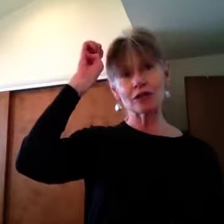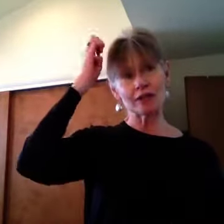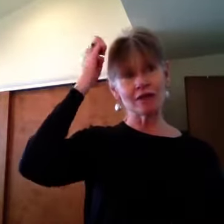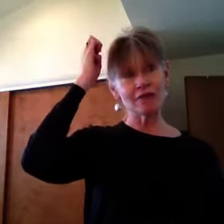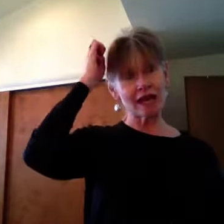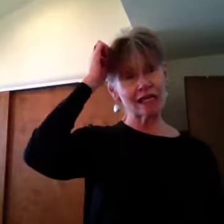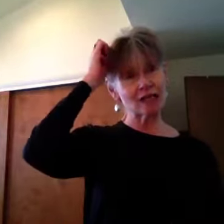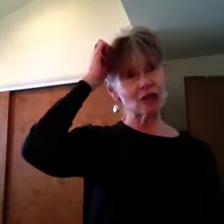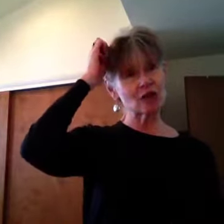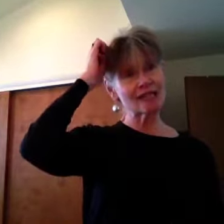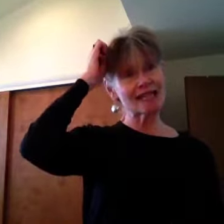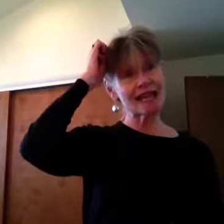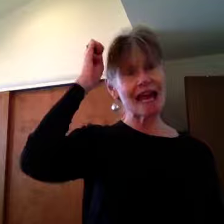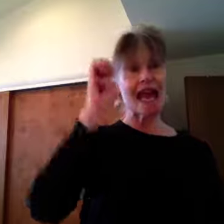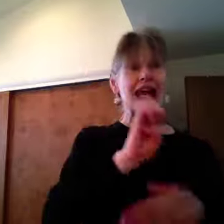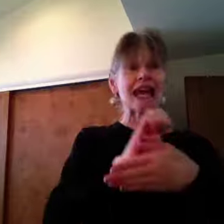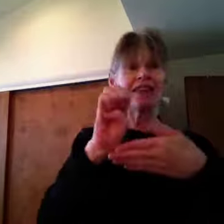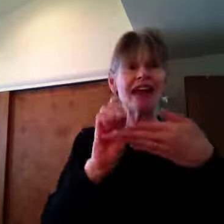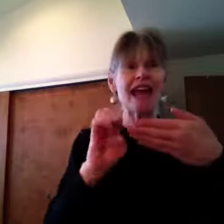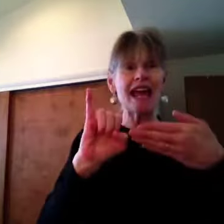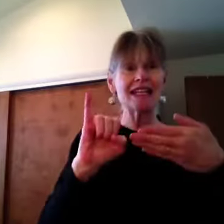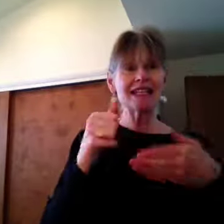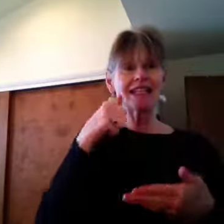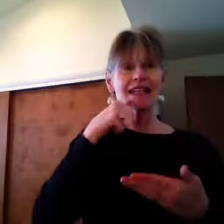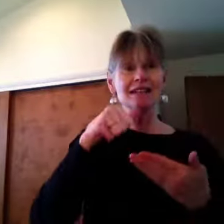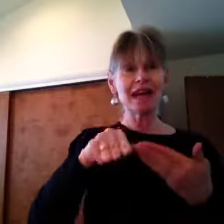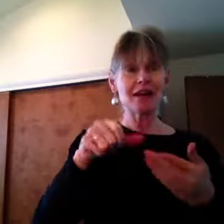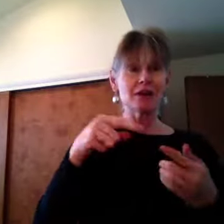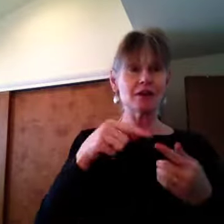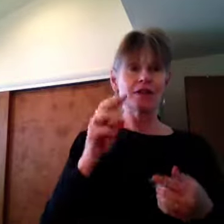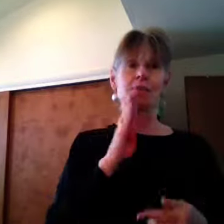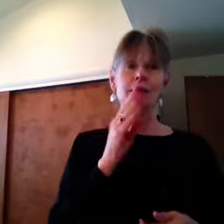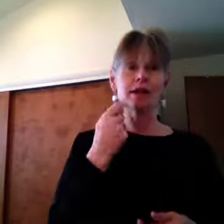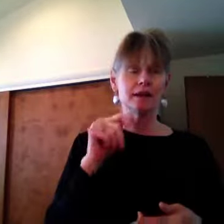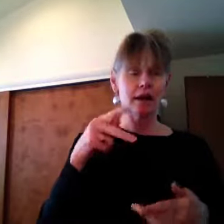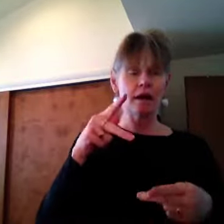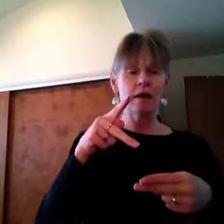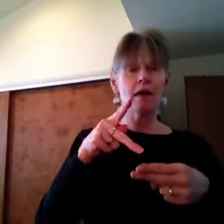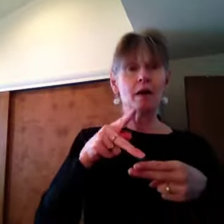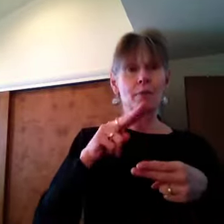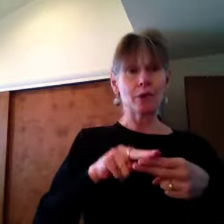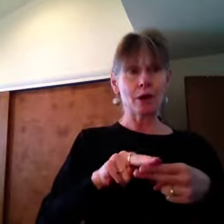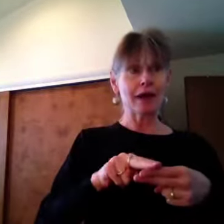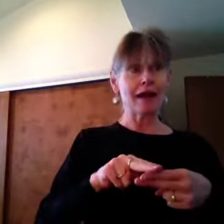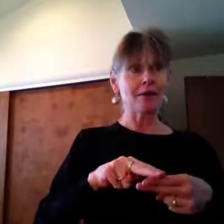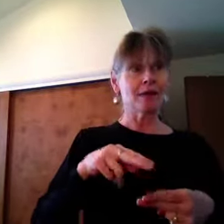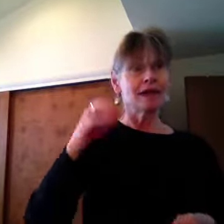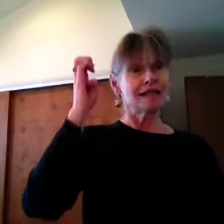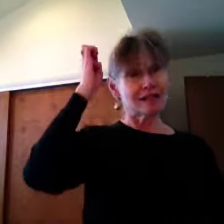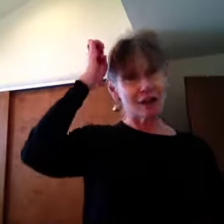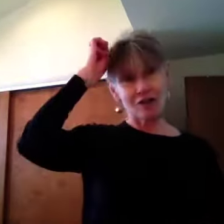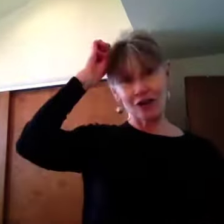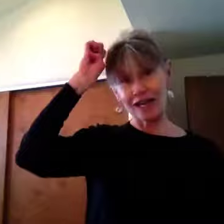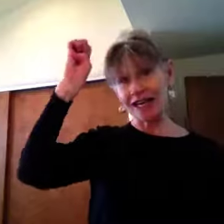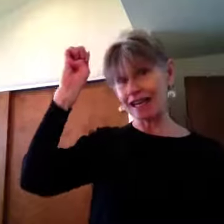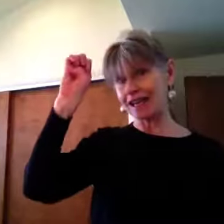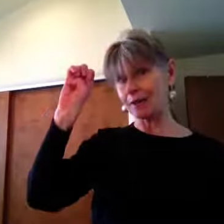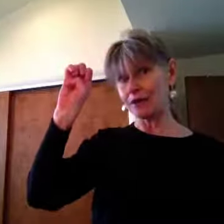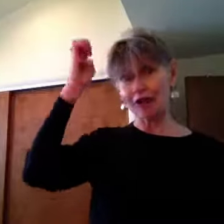of the face, you're using the ending letter to be the pronoun. So for he, we've got